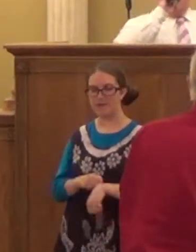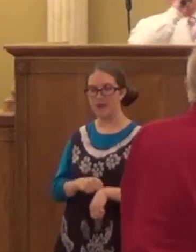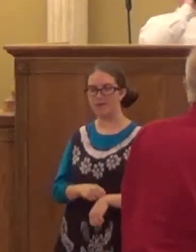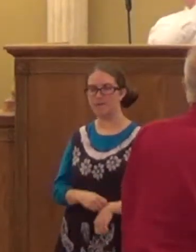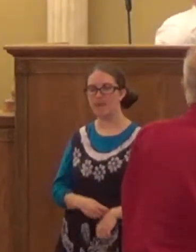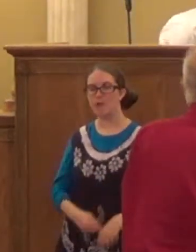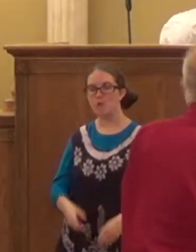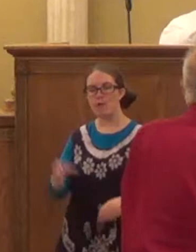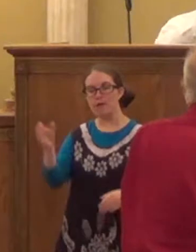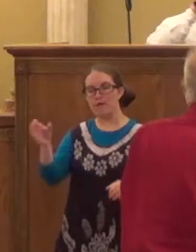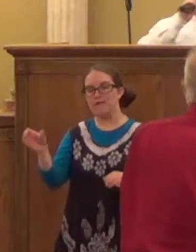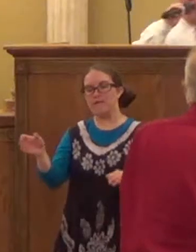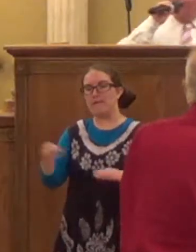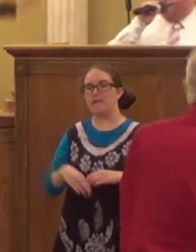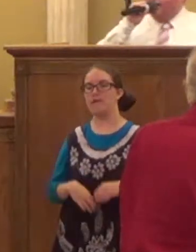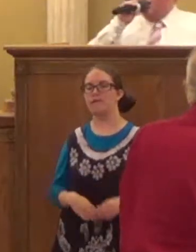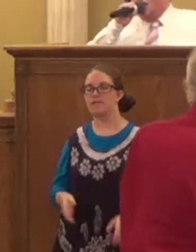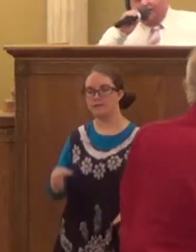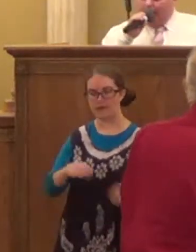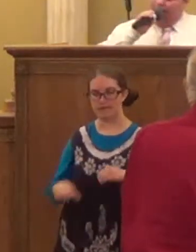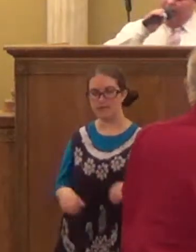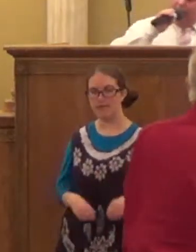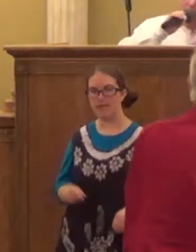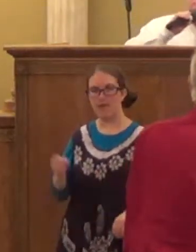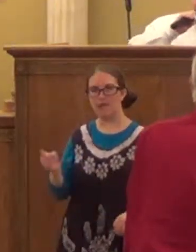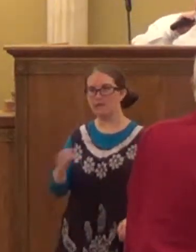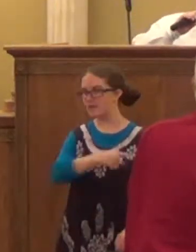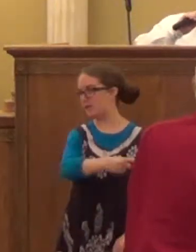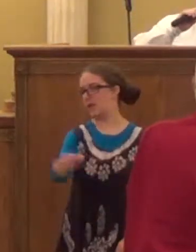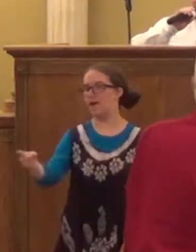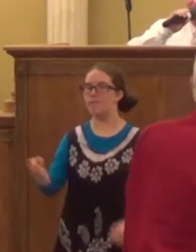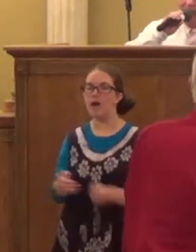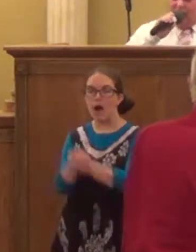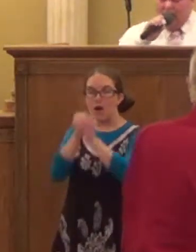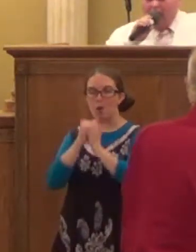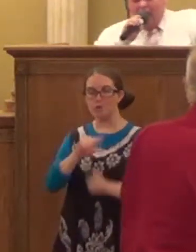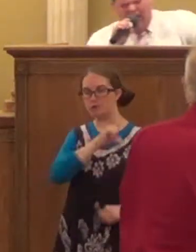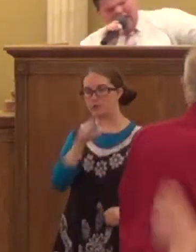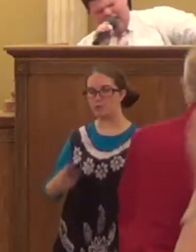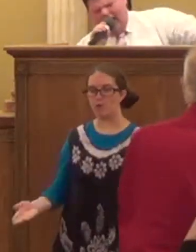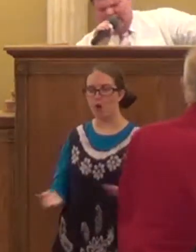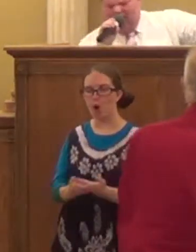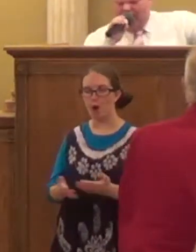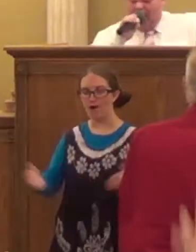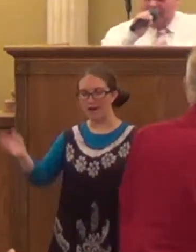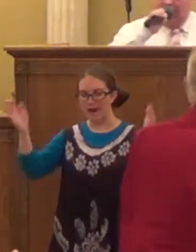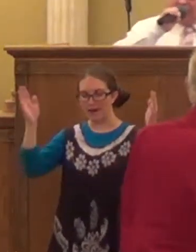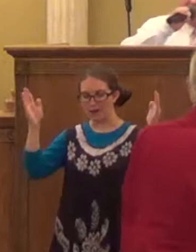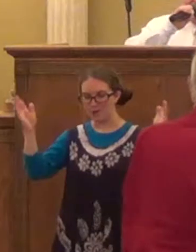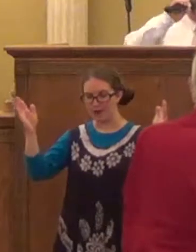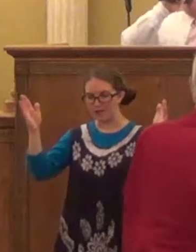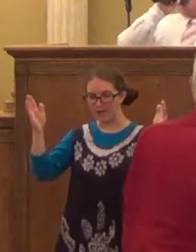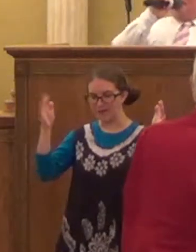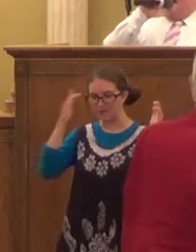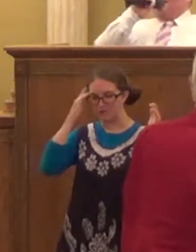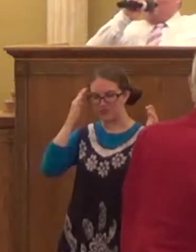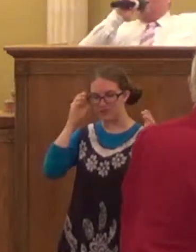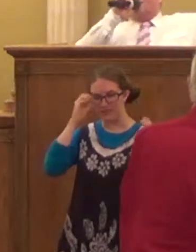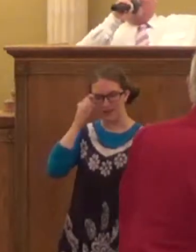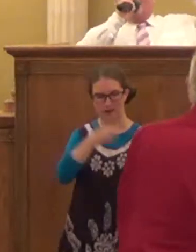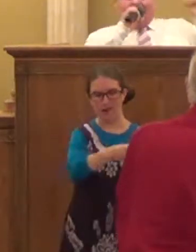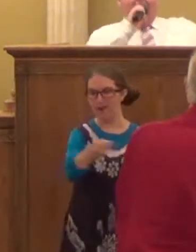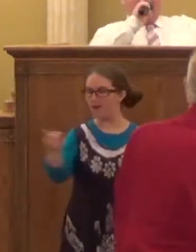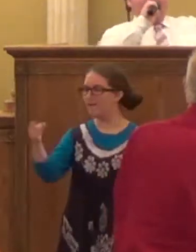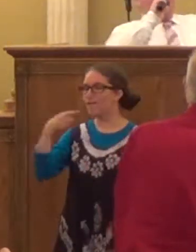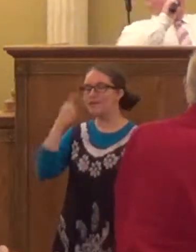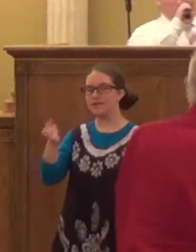it, it's going to be the perfect time. Somebody ought to worship the Lord in here. He cut on you up, don't see. Somebody ought to